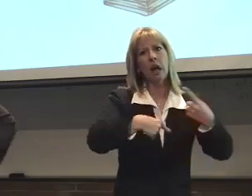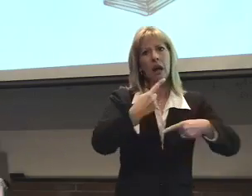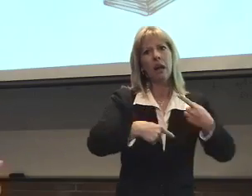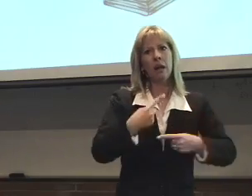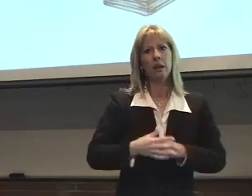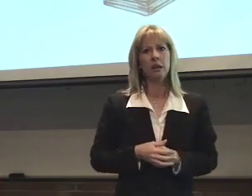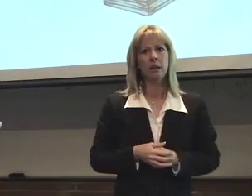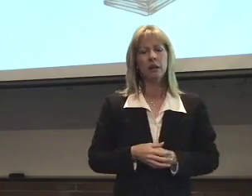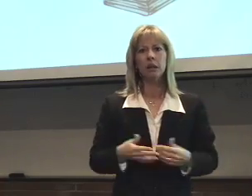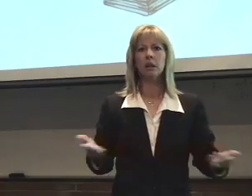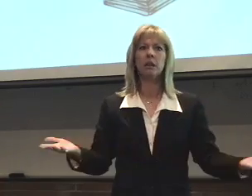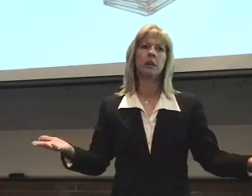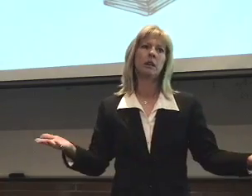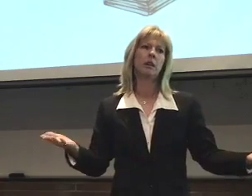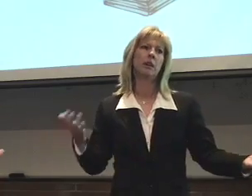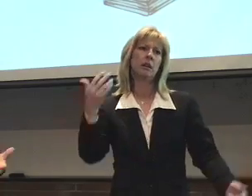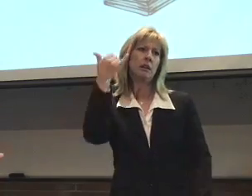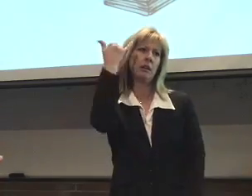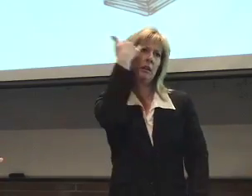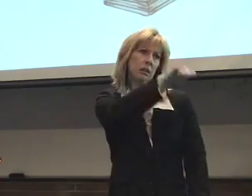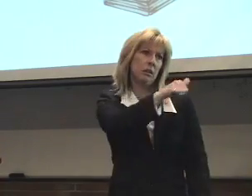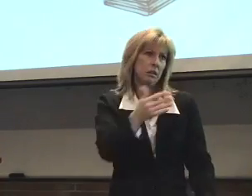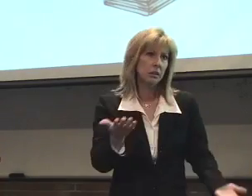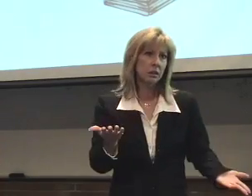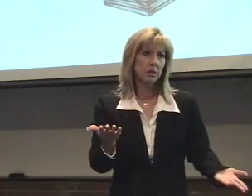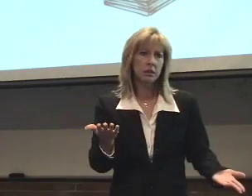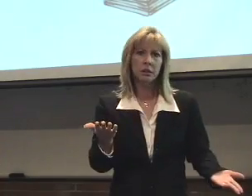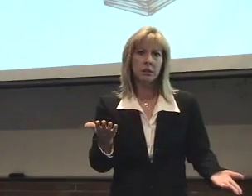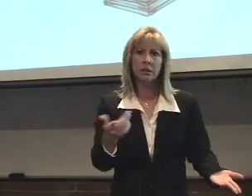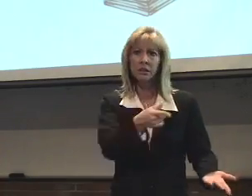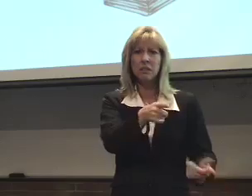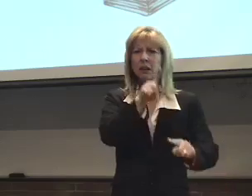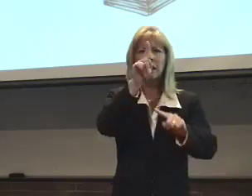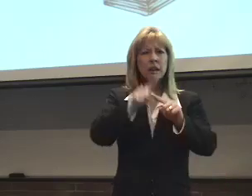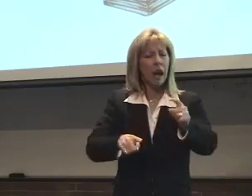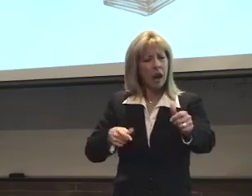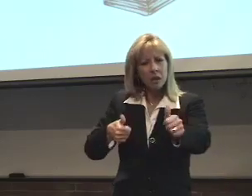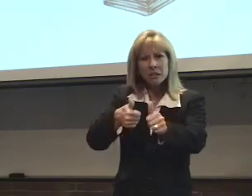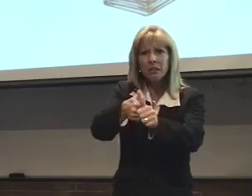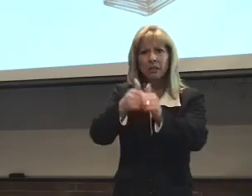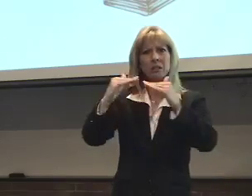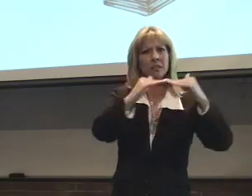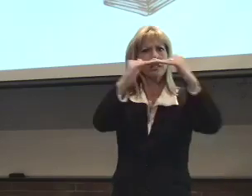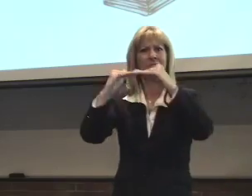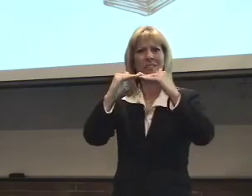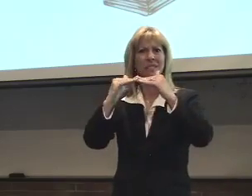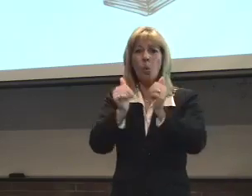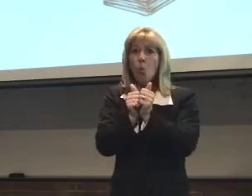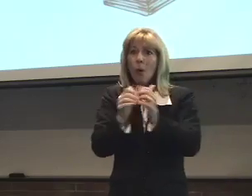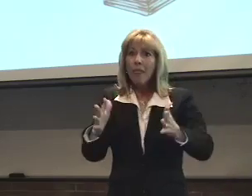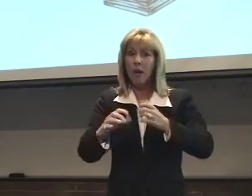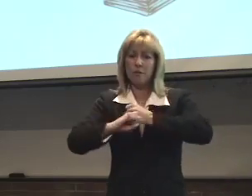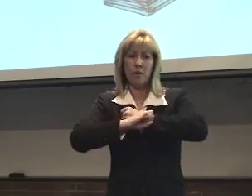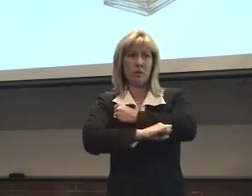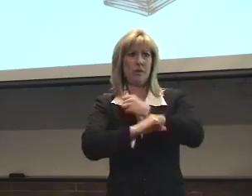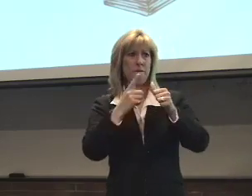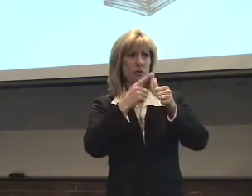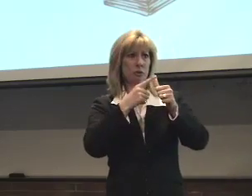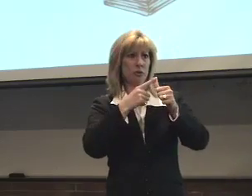with no language base, it can't be done. It doesn't mean you give up. You know, I get the child at 5, put him with